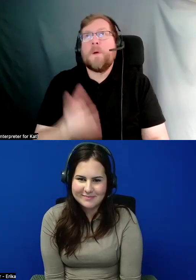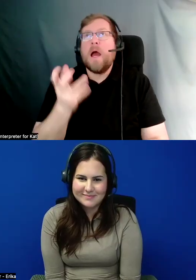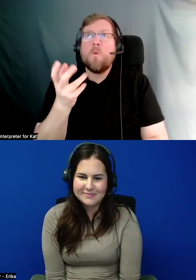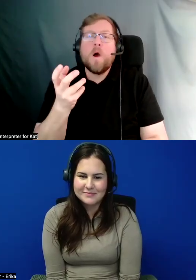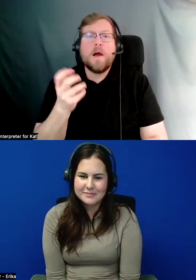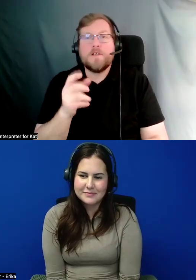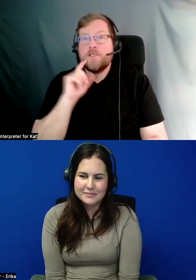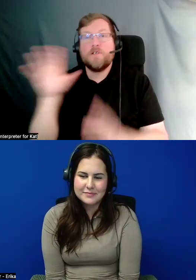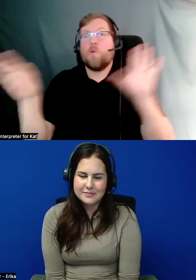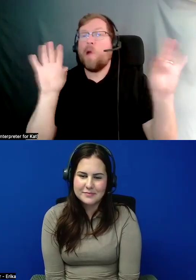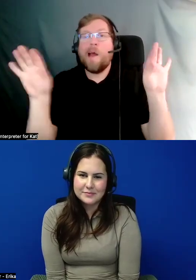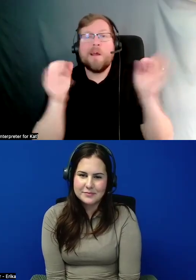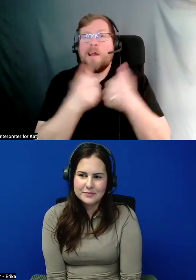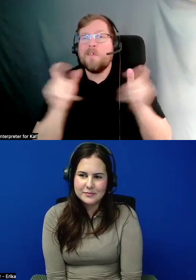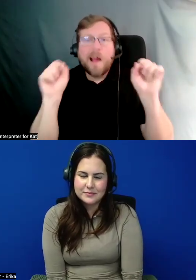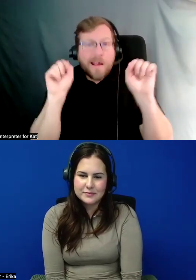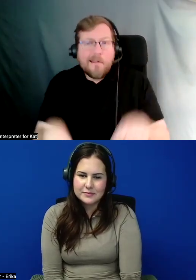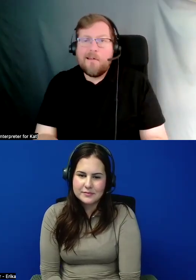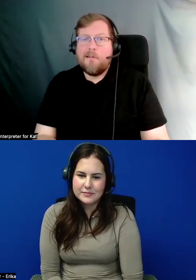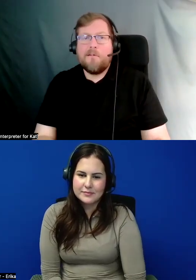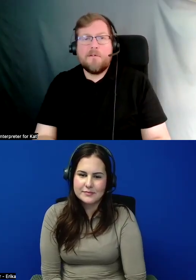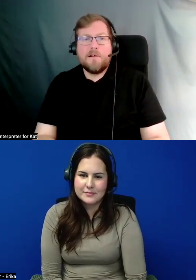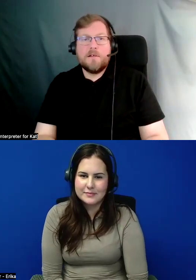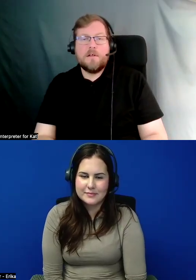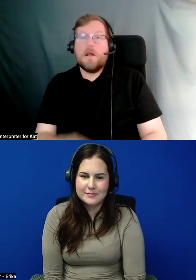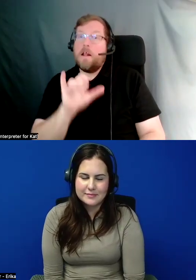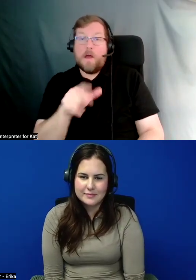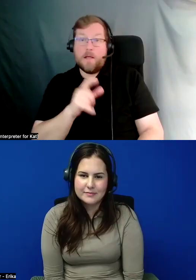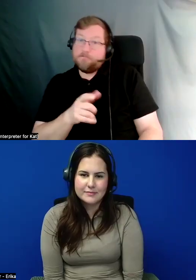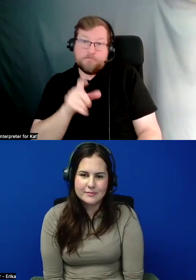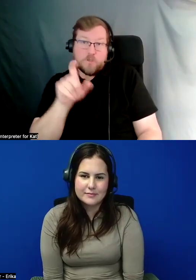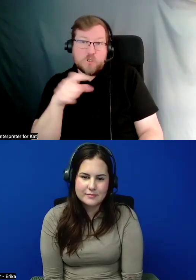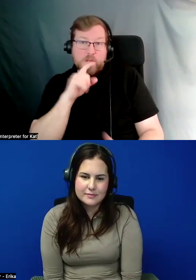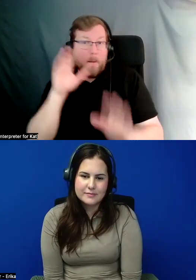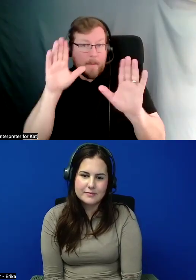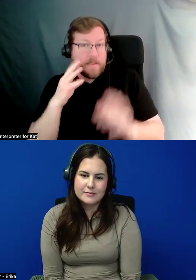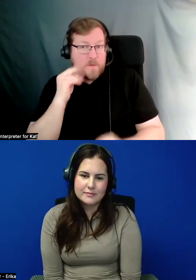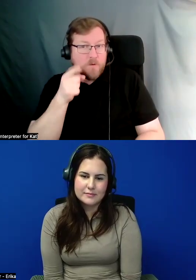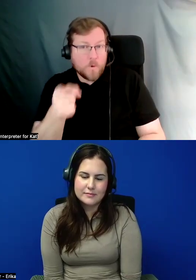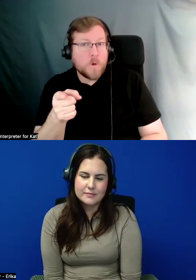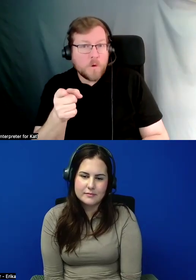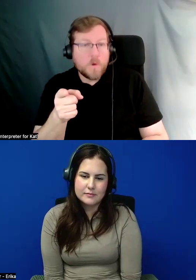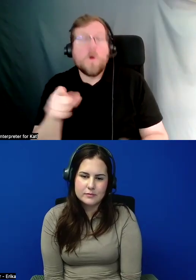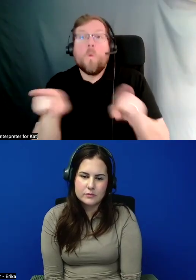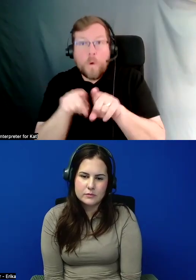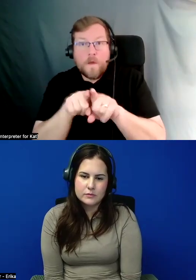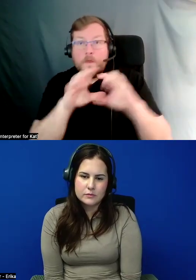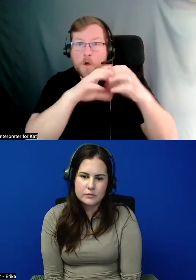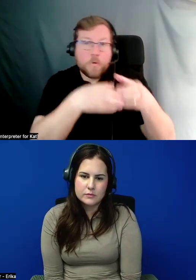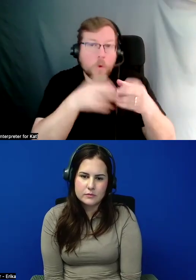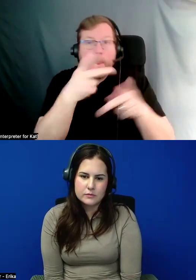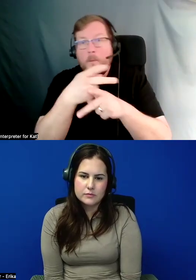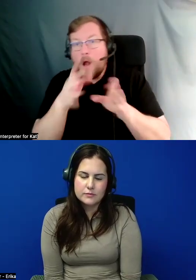grabbing everything I can around me. That must be an amazing experience for you, along with the cast and the